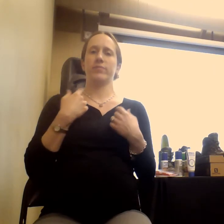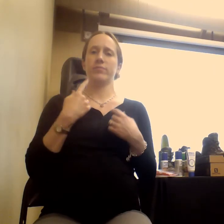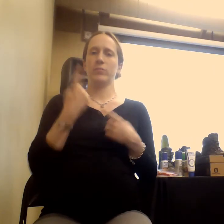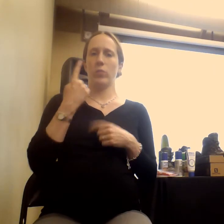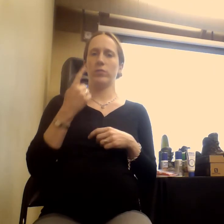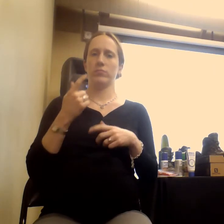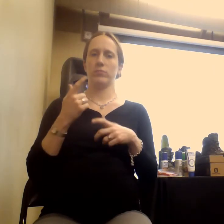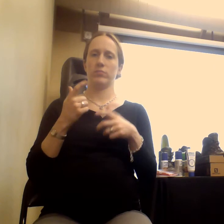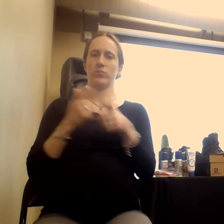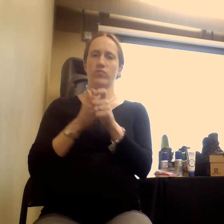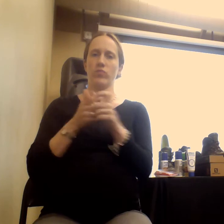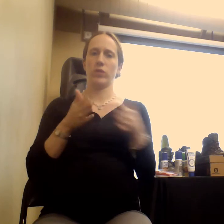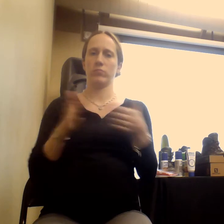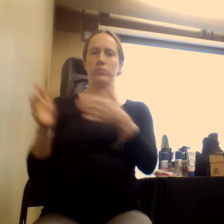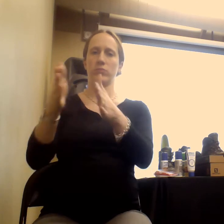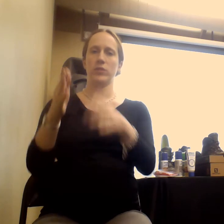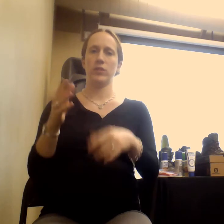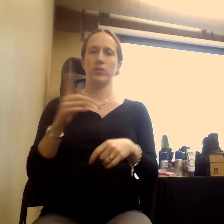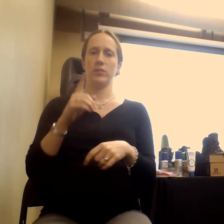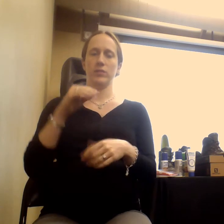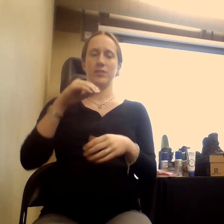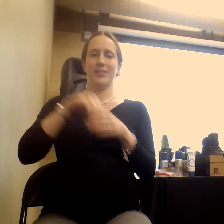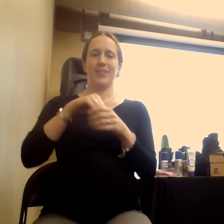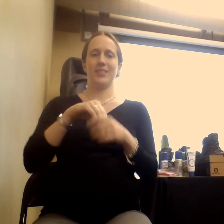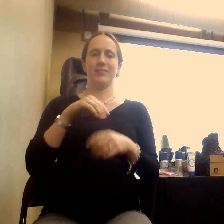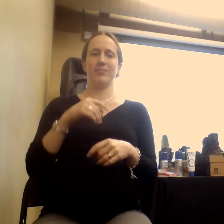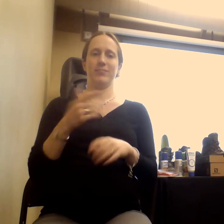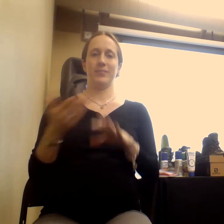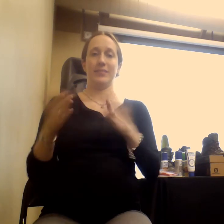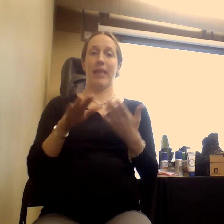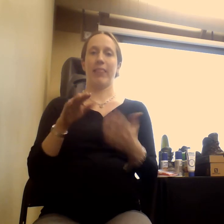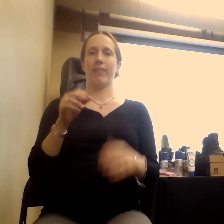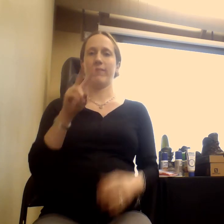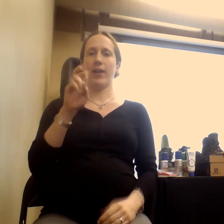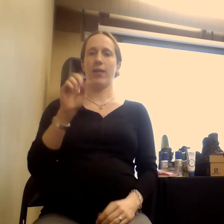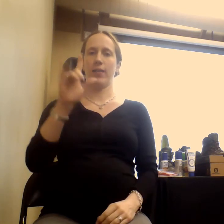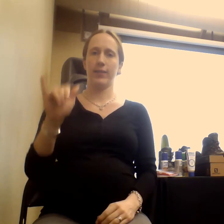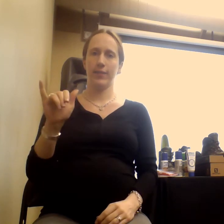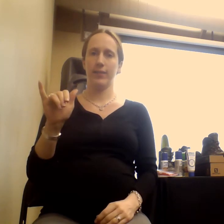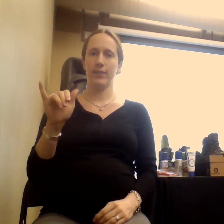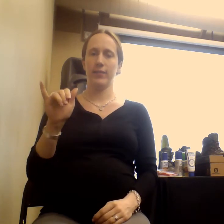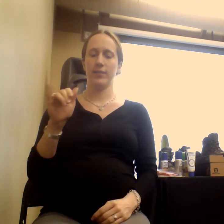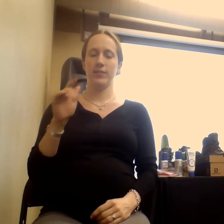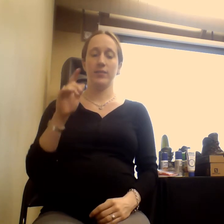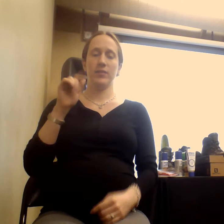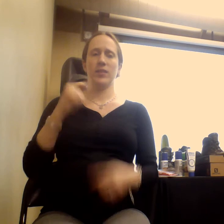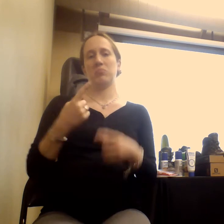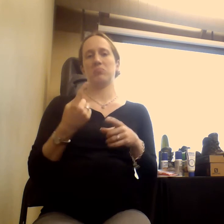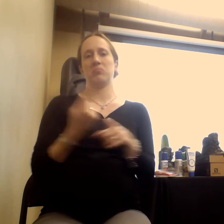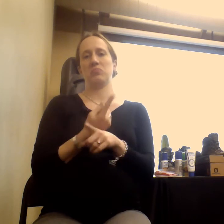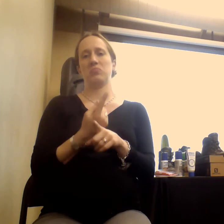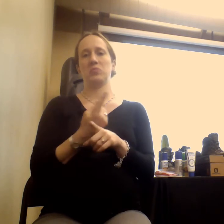July. Average temperature, 115. Average asphalt temperature coming back at you, about 185.